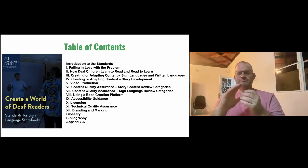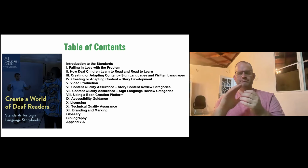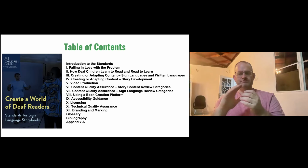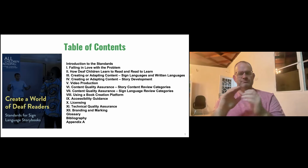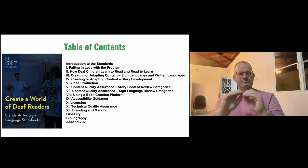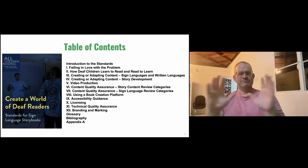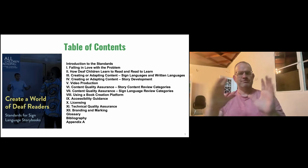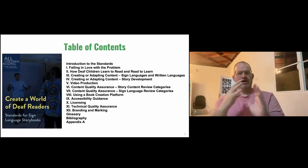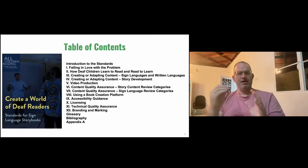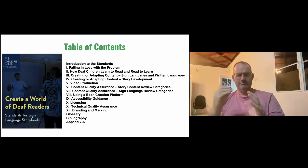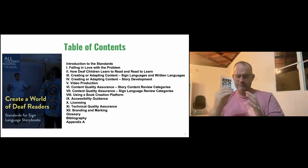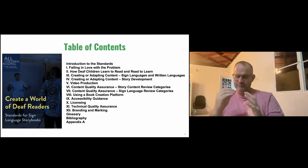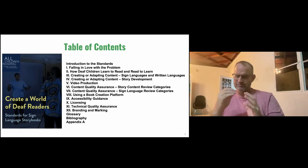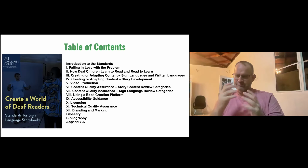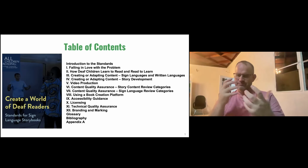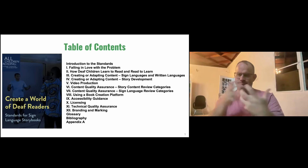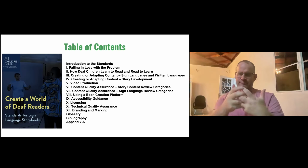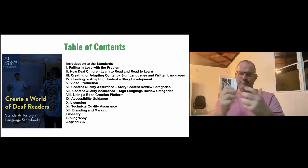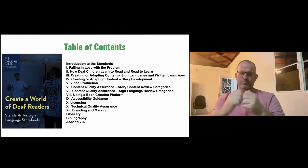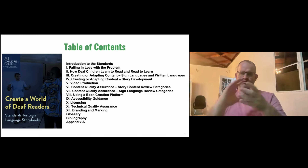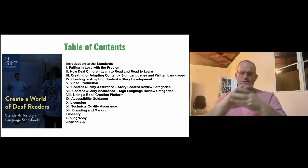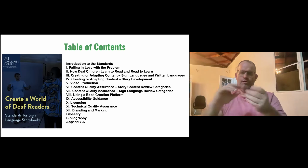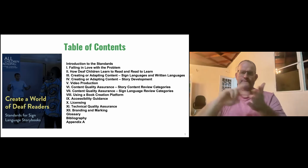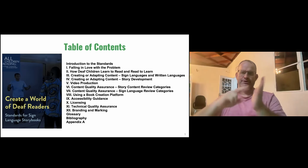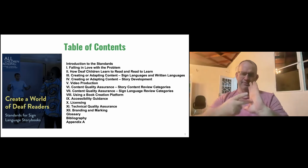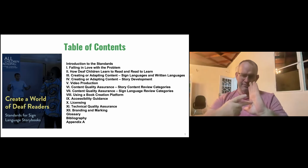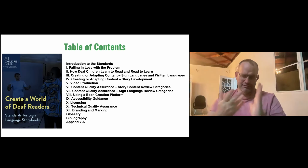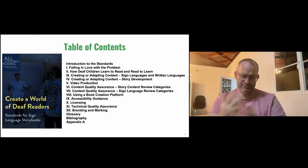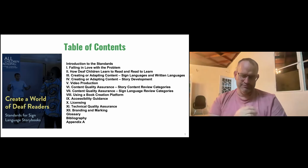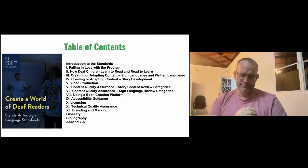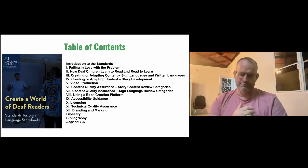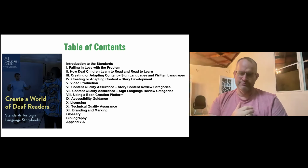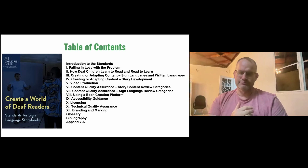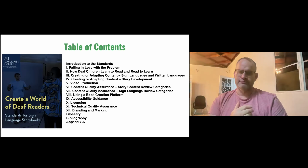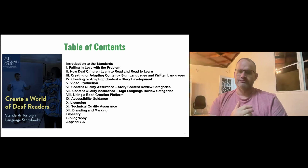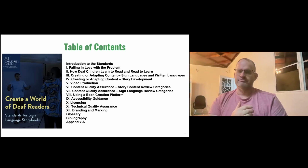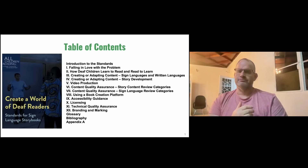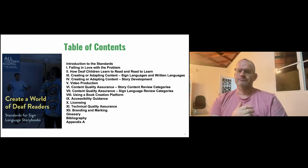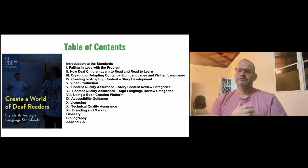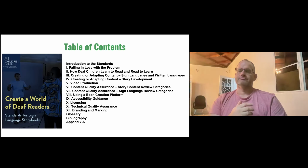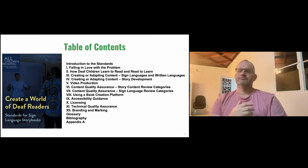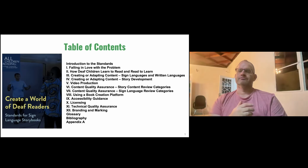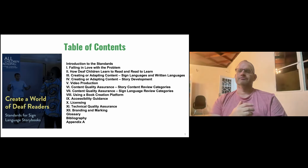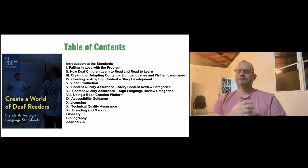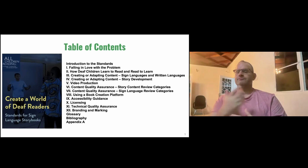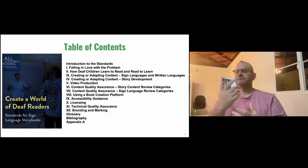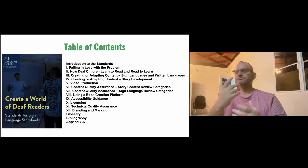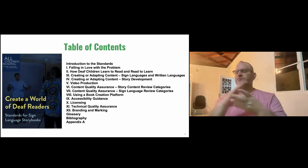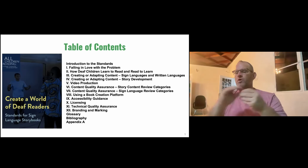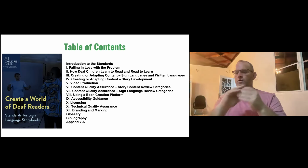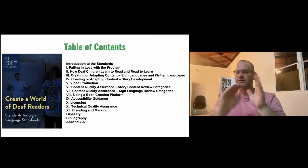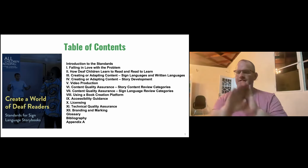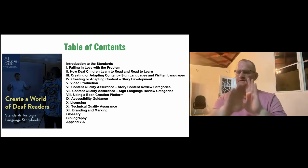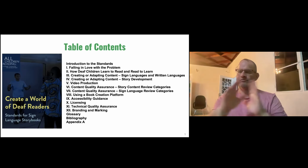and strategies that we provide that help to clarify the guidance and how to align what you're developing with